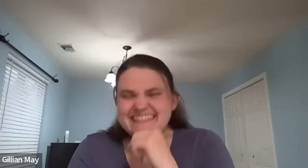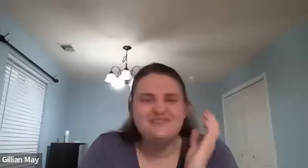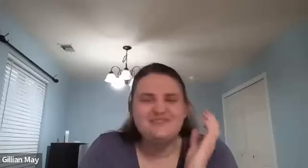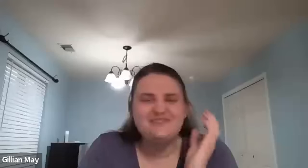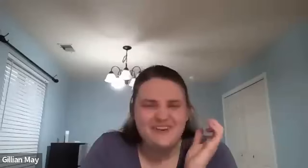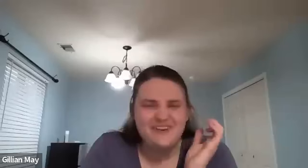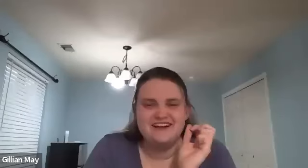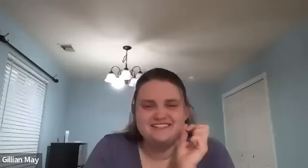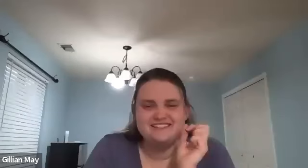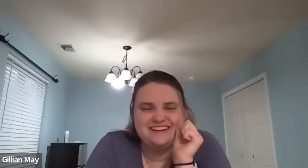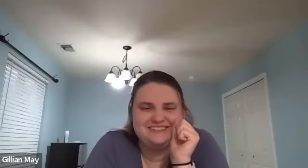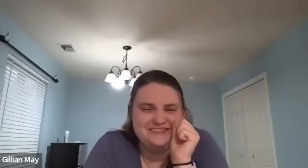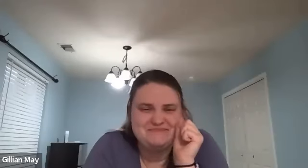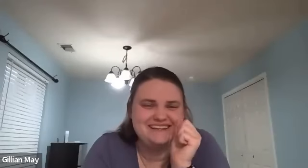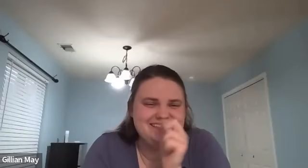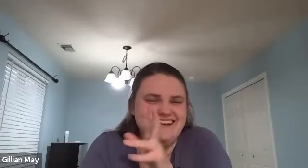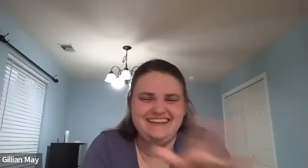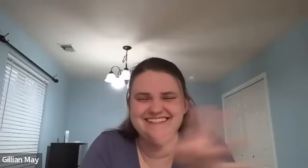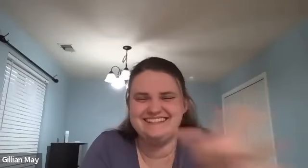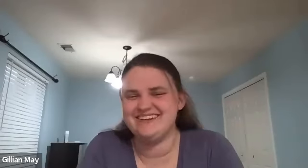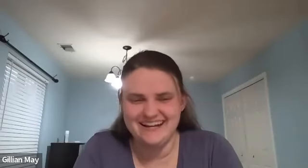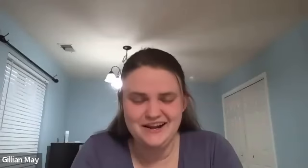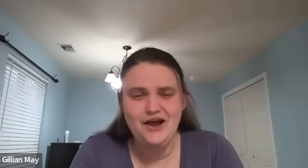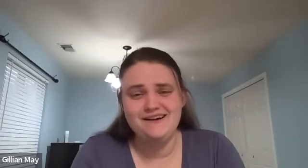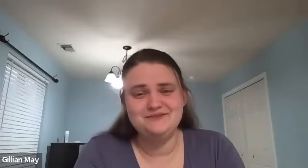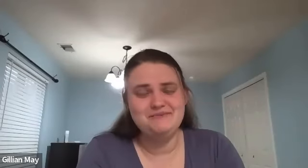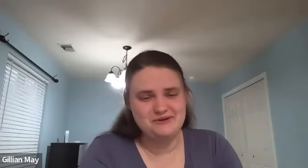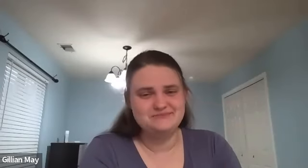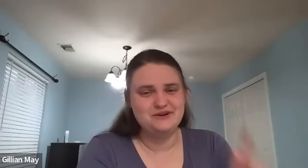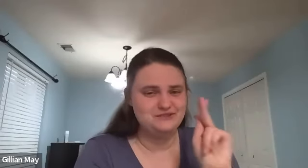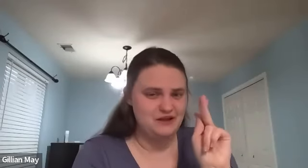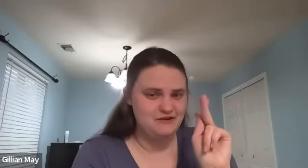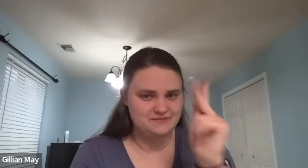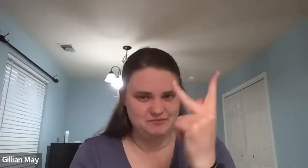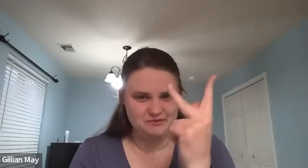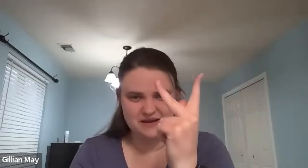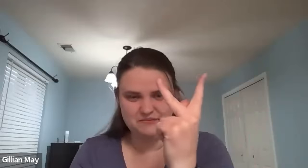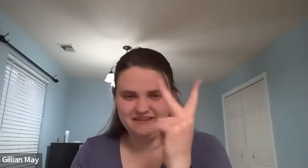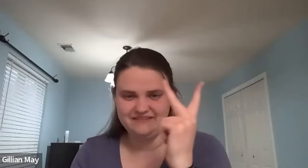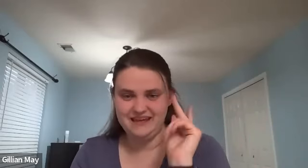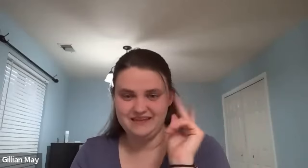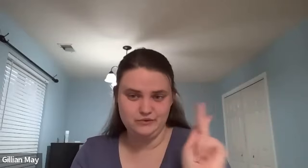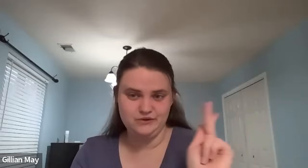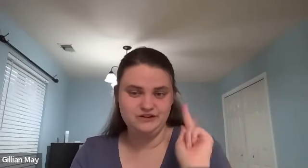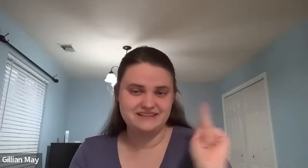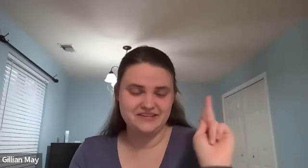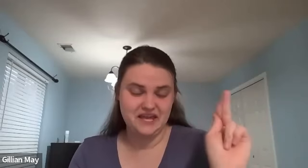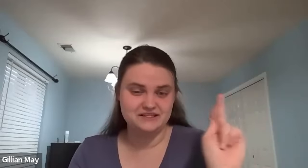I love watching how fast you guys do it, because it's just great. Also, I'm always impressed at how fast people pick up on the K, when you guys get the K's